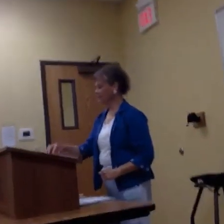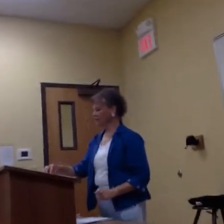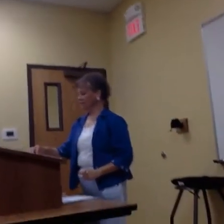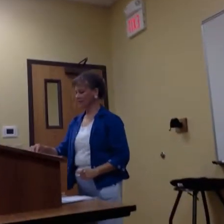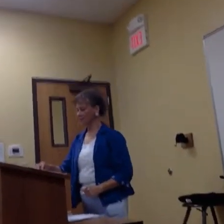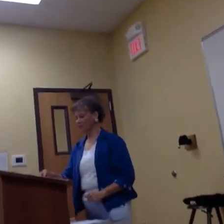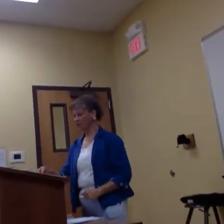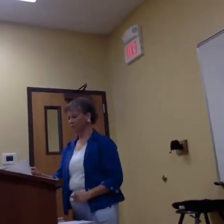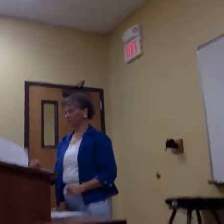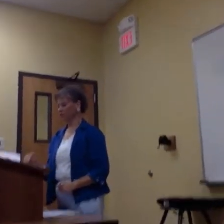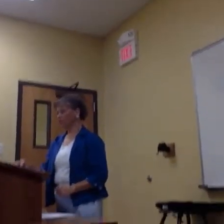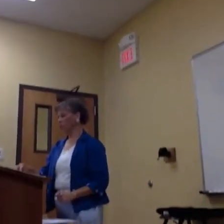4.